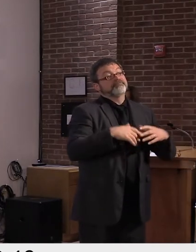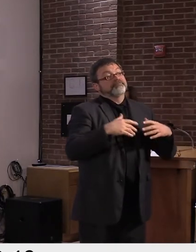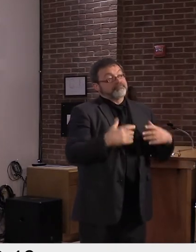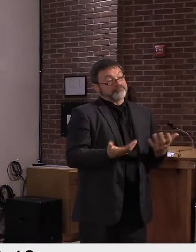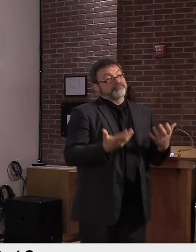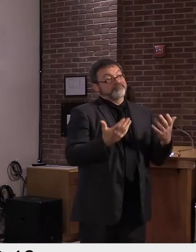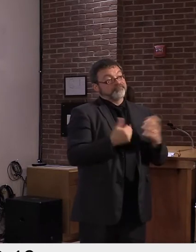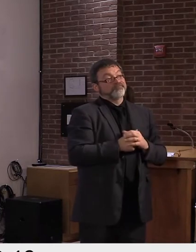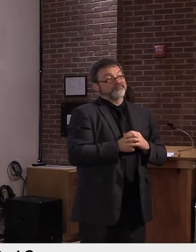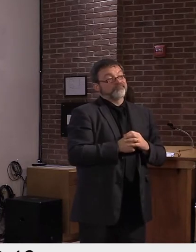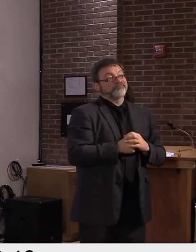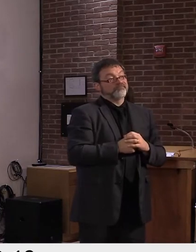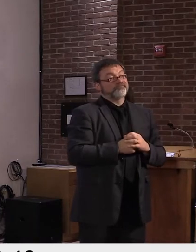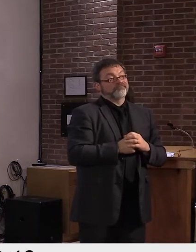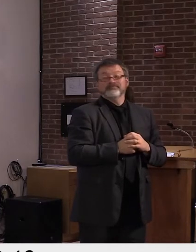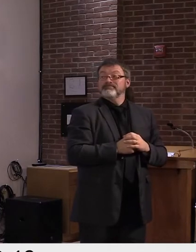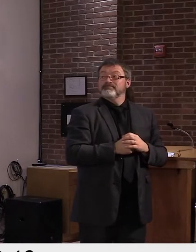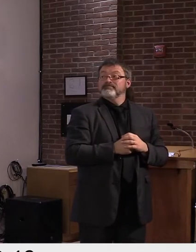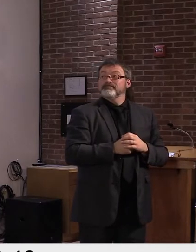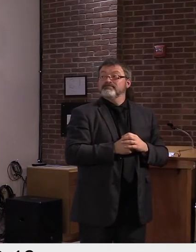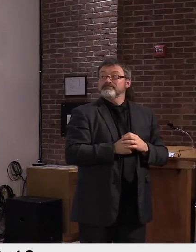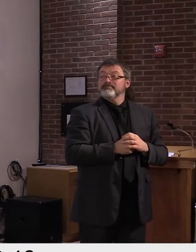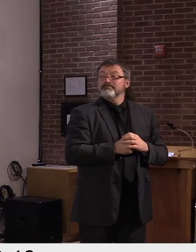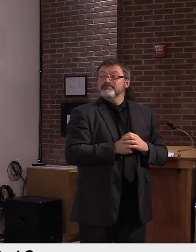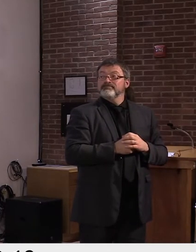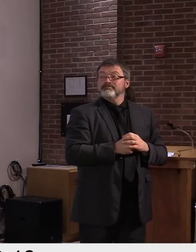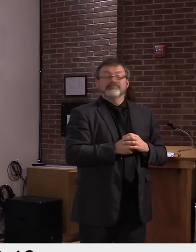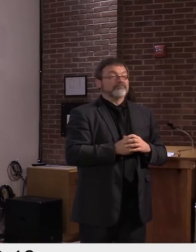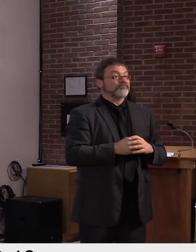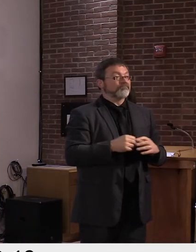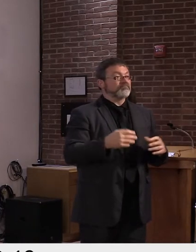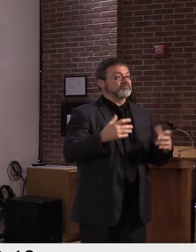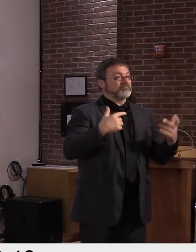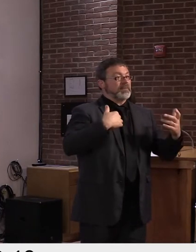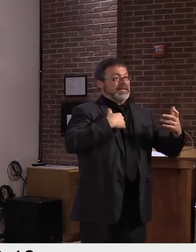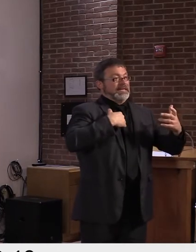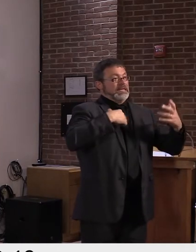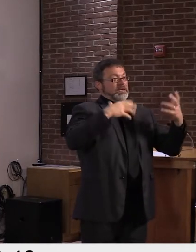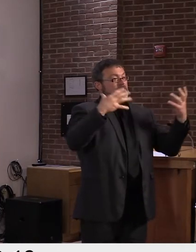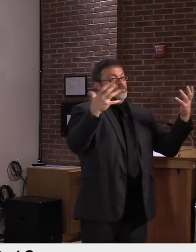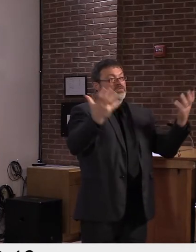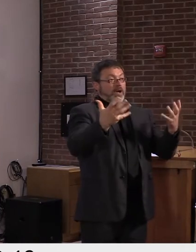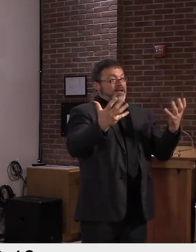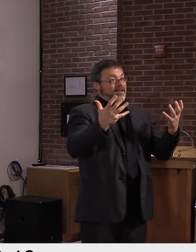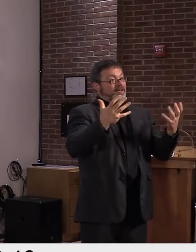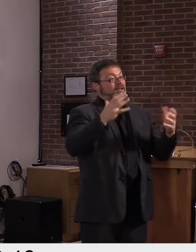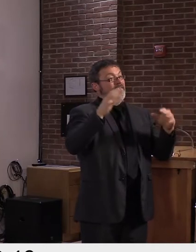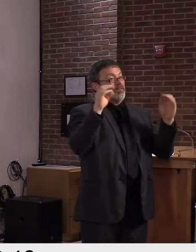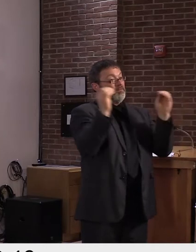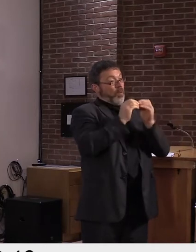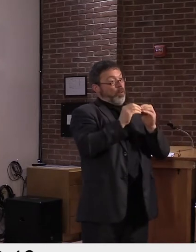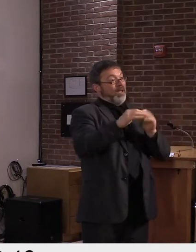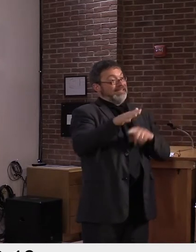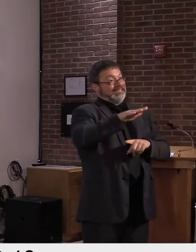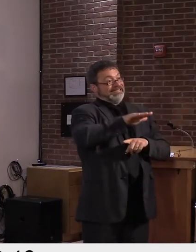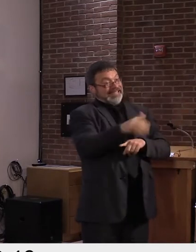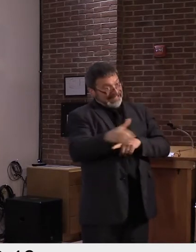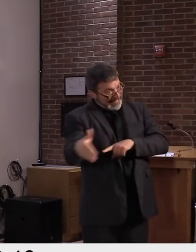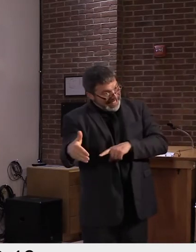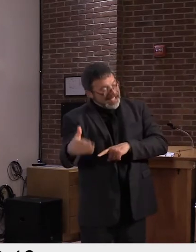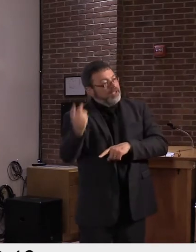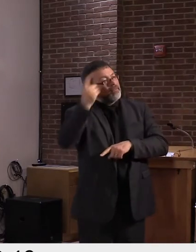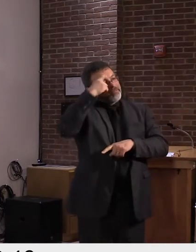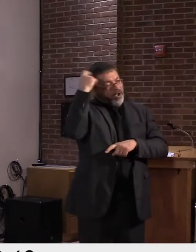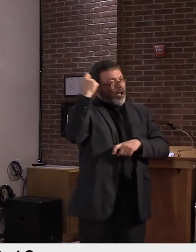medication-assisted treatment was a cause and led people to persist in their habit of utilizing drugs that